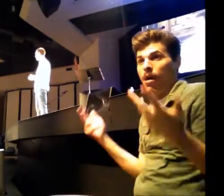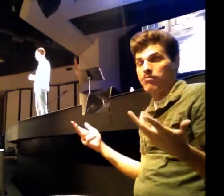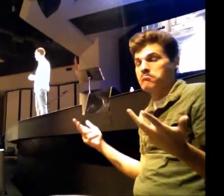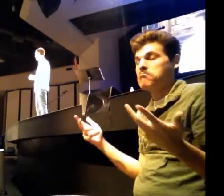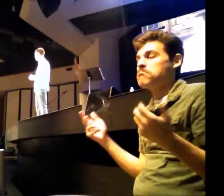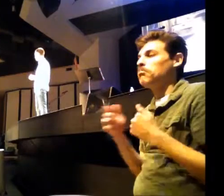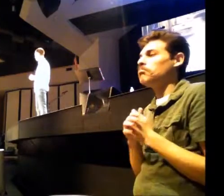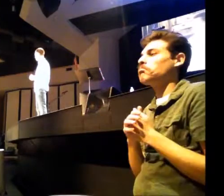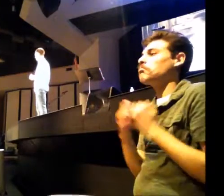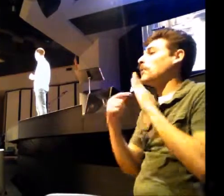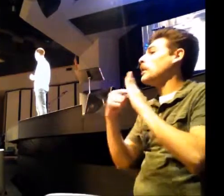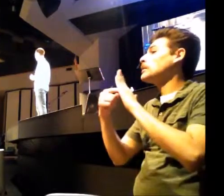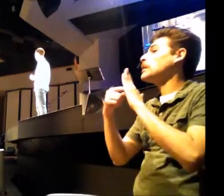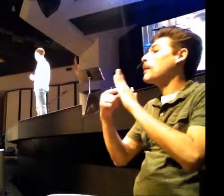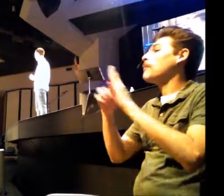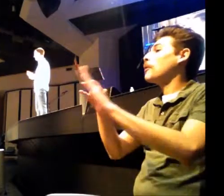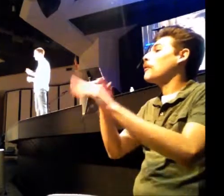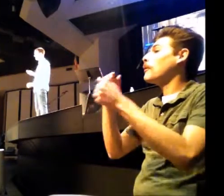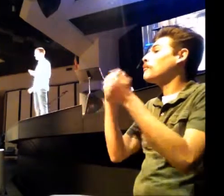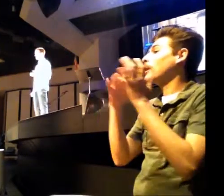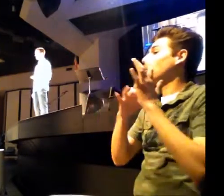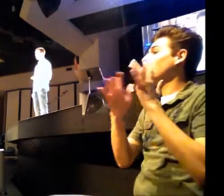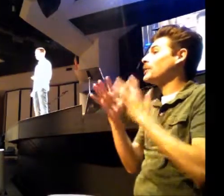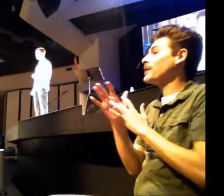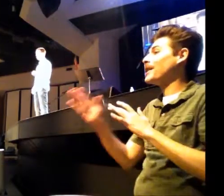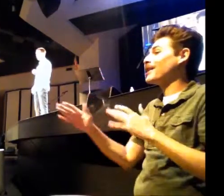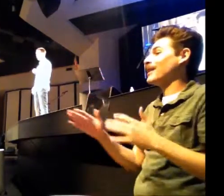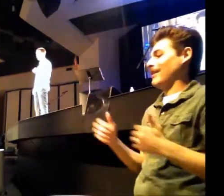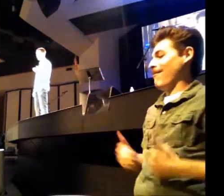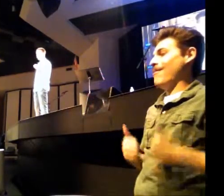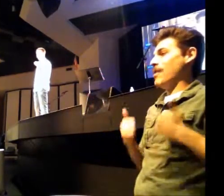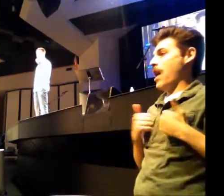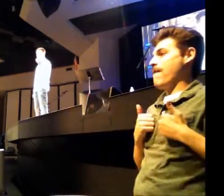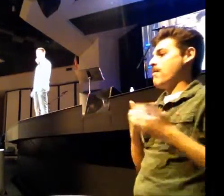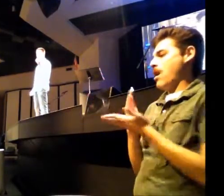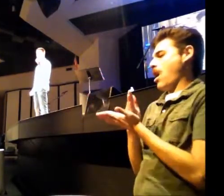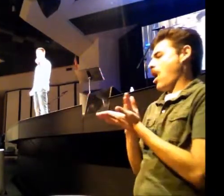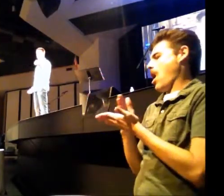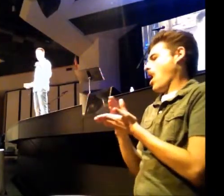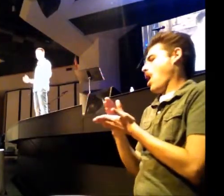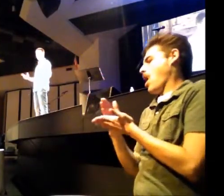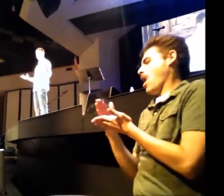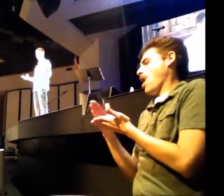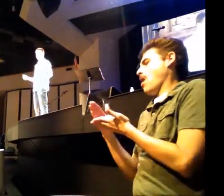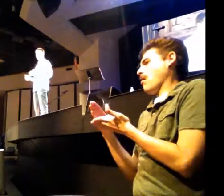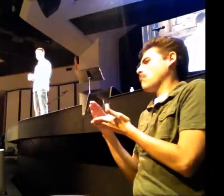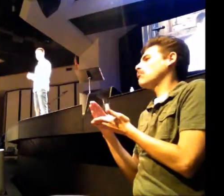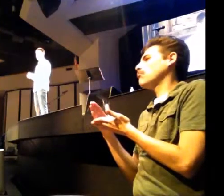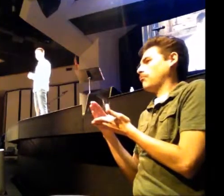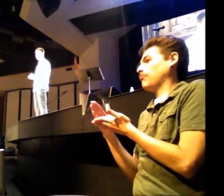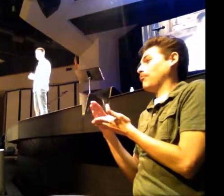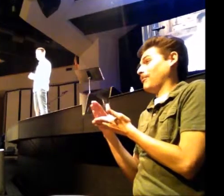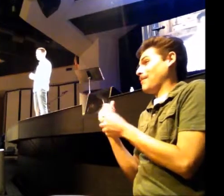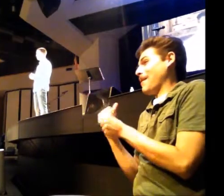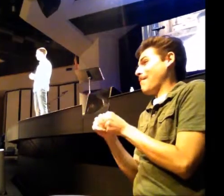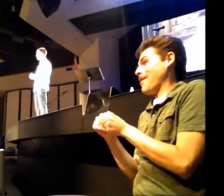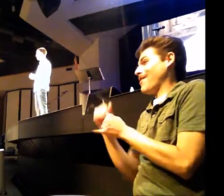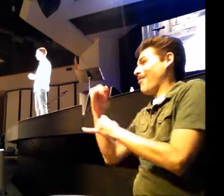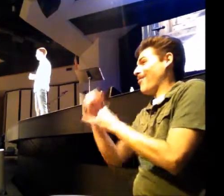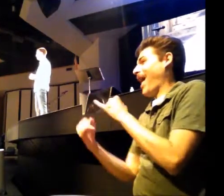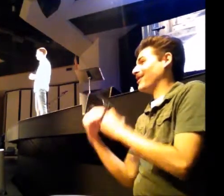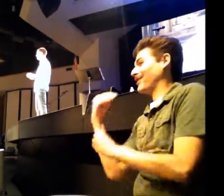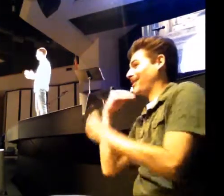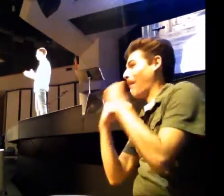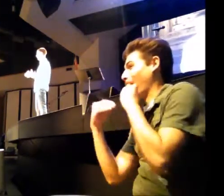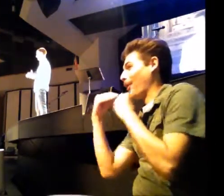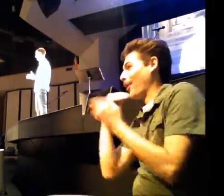one point in time, Jesus, at the very end of his life, takes his disciples into an upper room for what we've often referred to as the Last Supper. If you haven't heard of